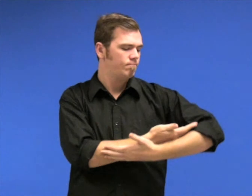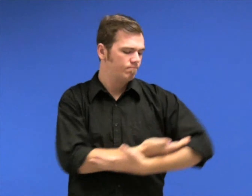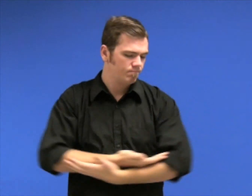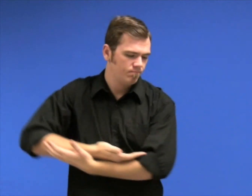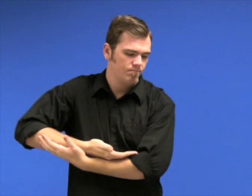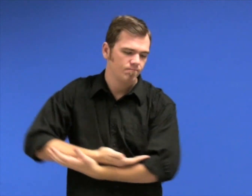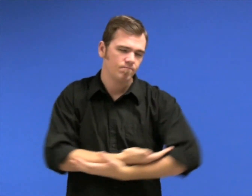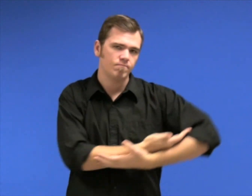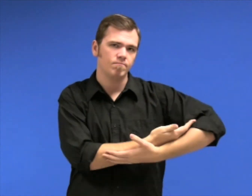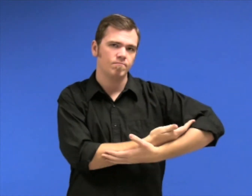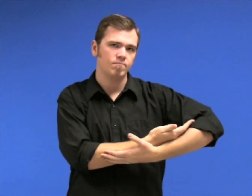Baby.